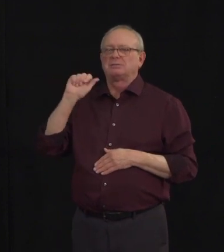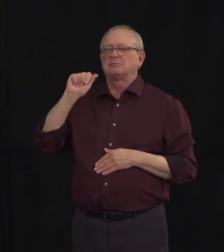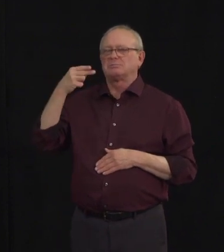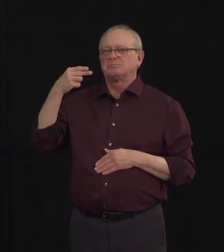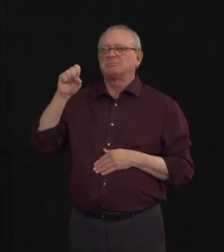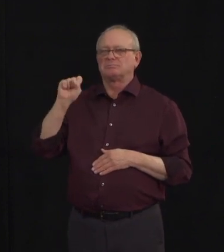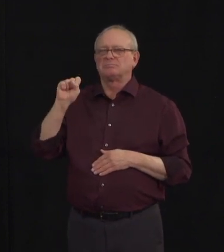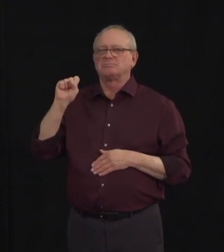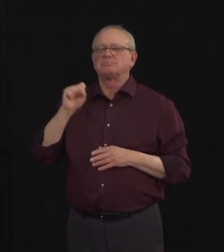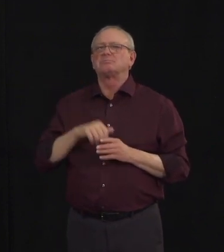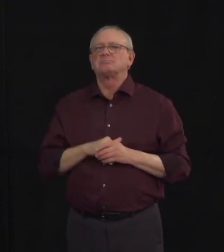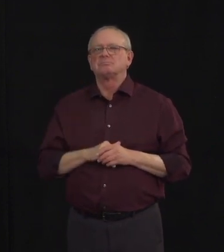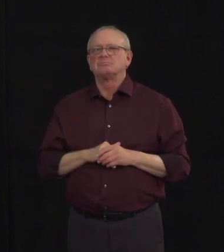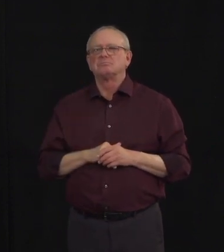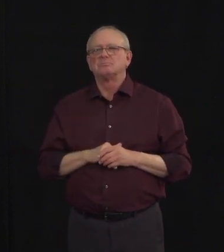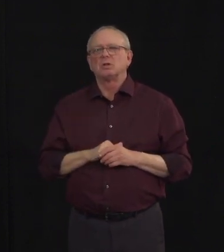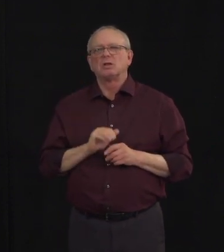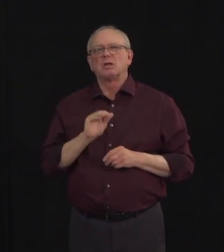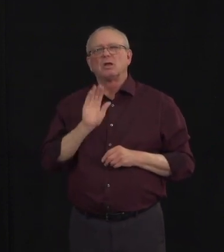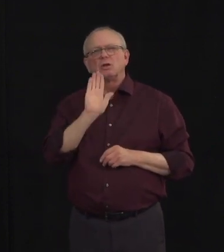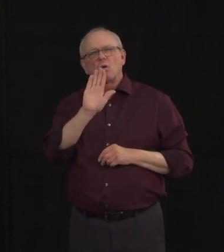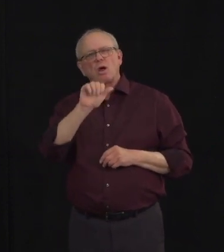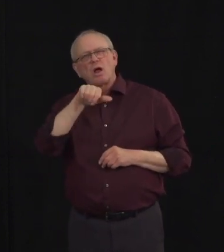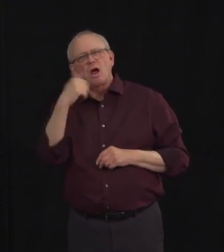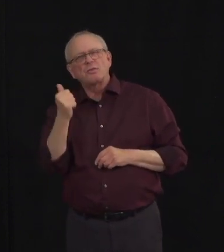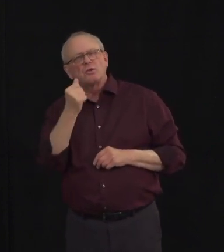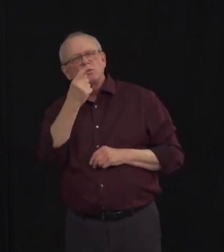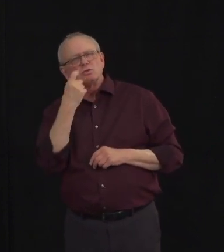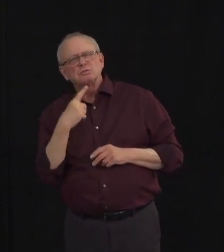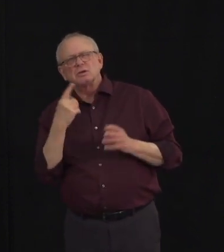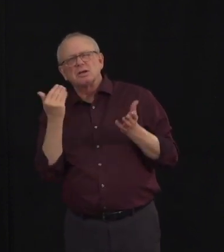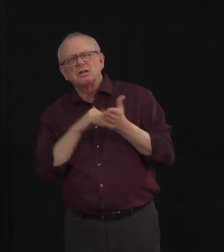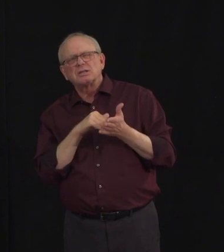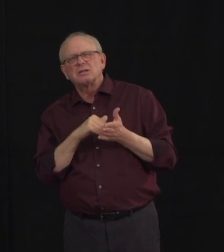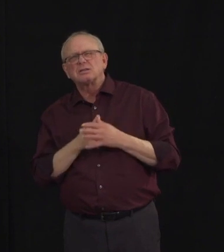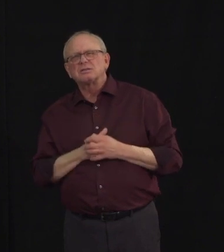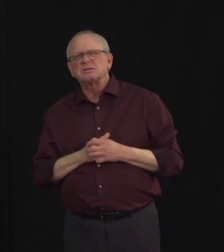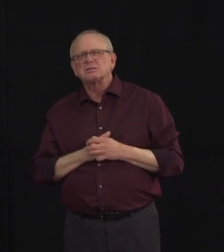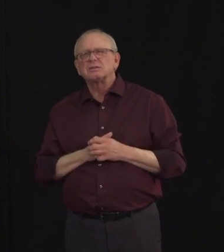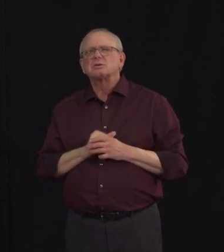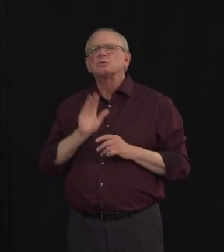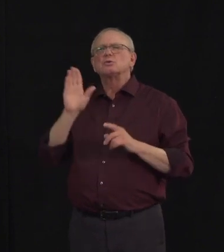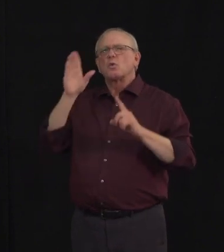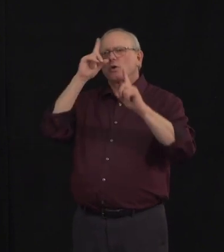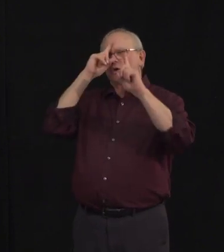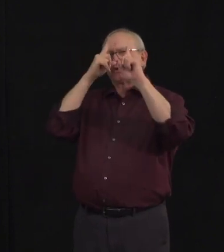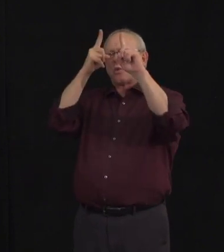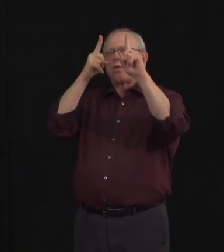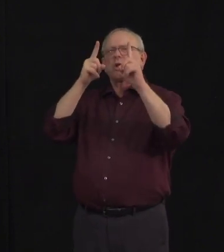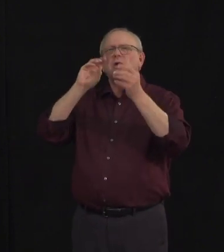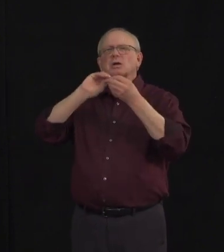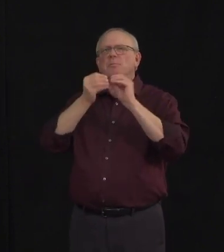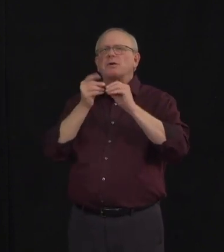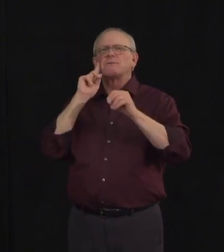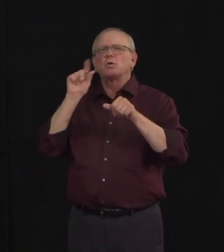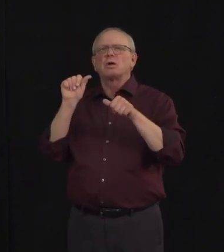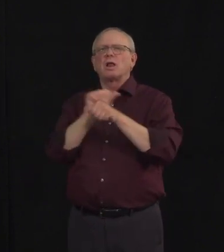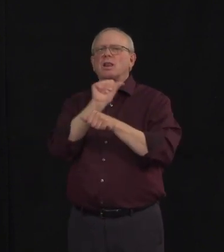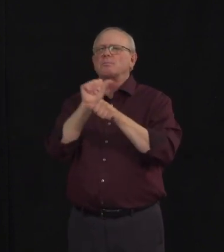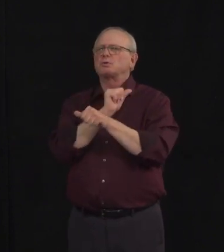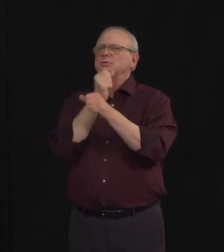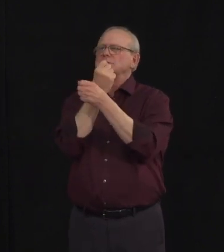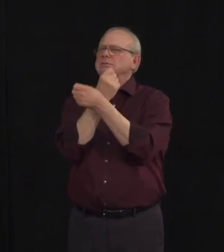What do we need to be at for there to be a safe reopening of the province? Sure. So with respect to